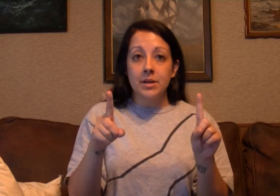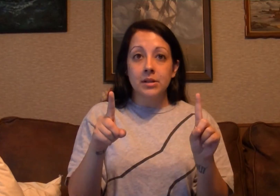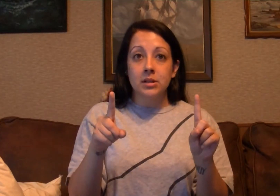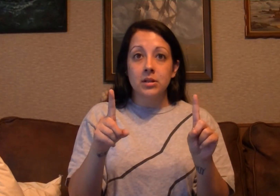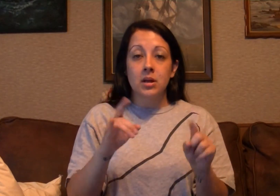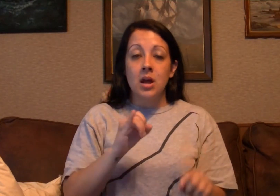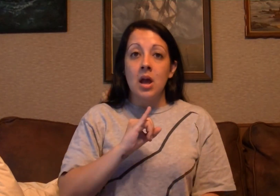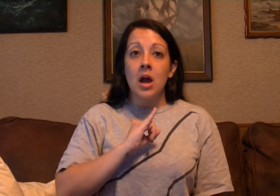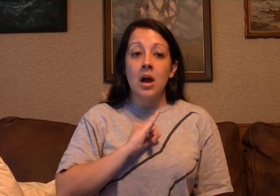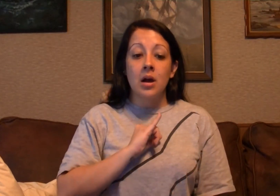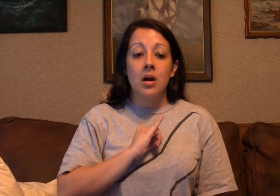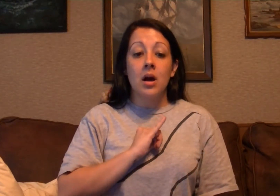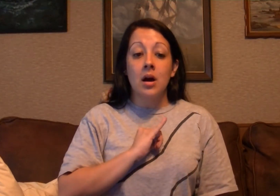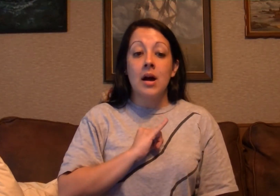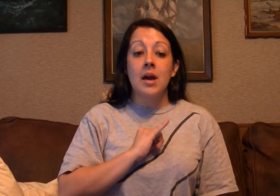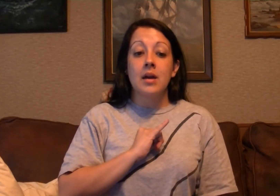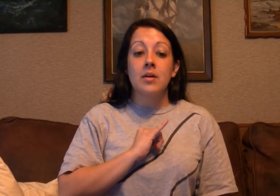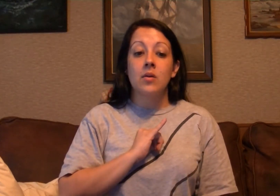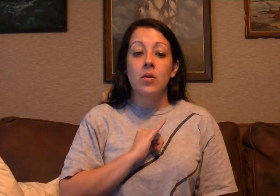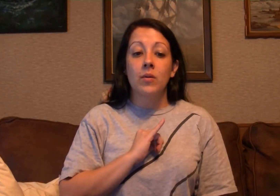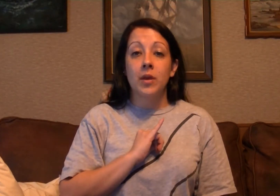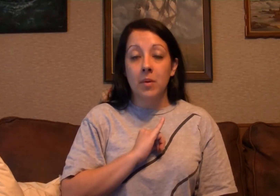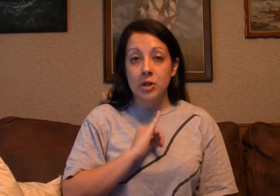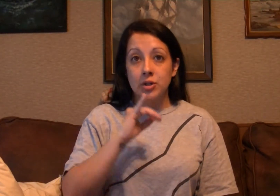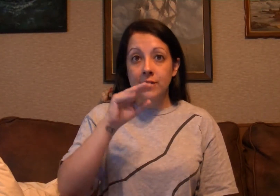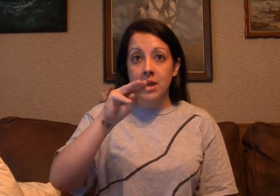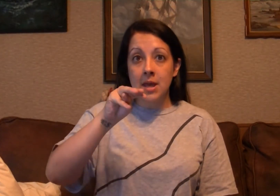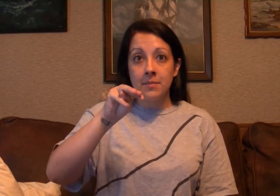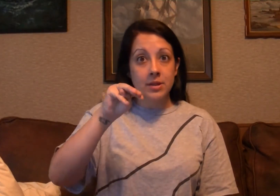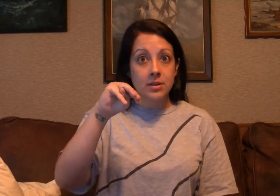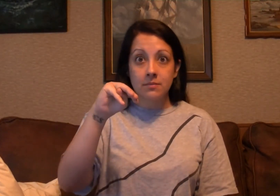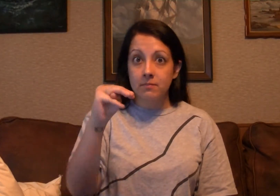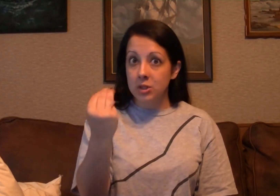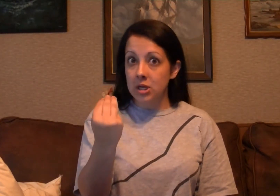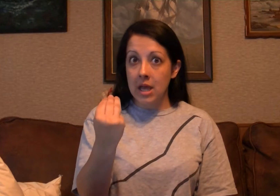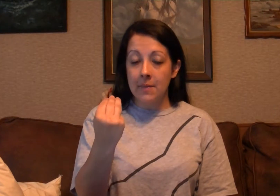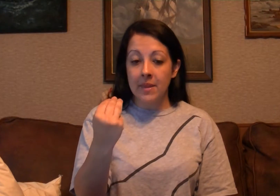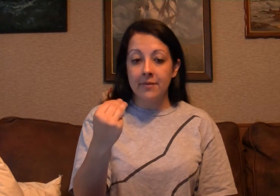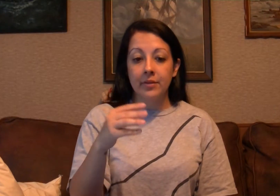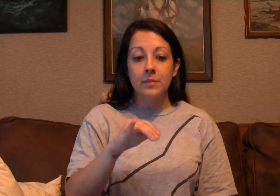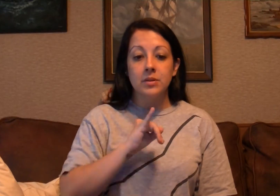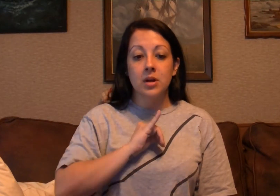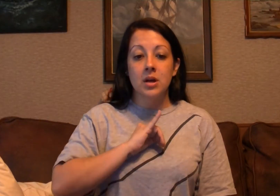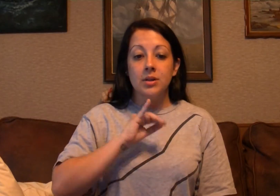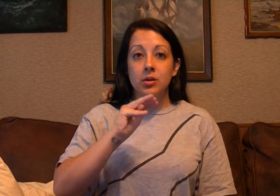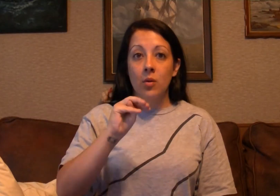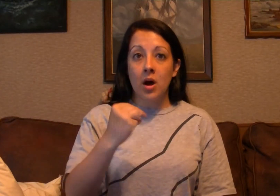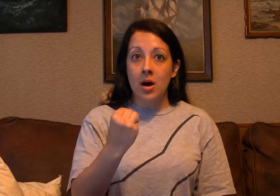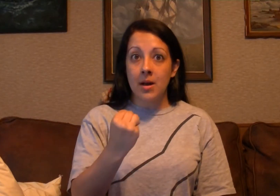But I, with the apostrophe N, is just an N that flips. So